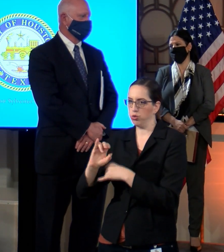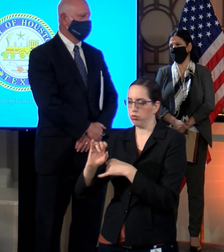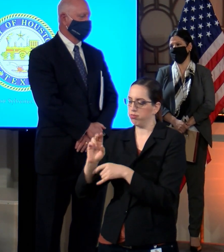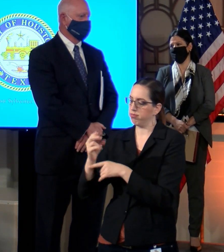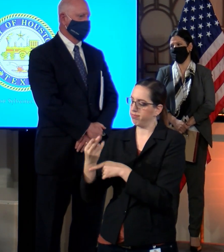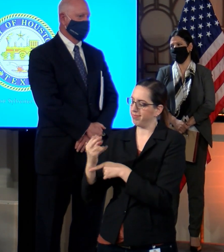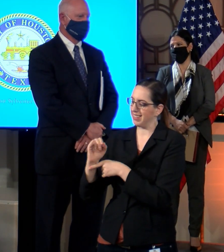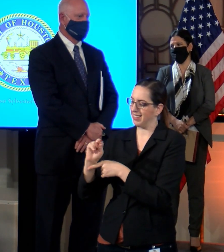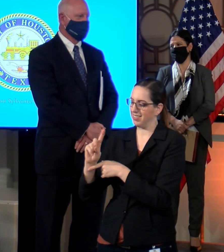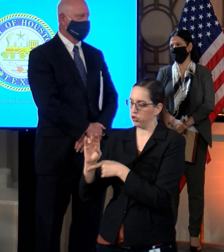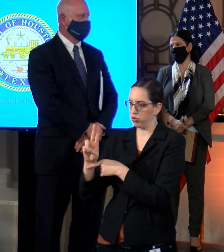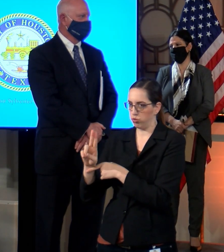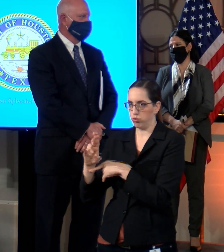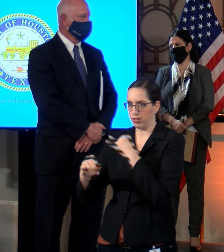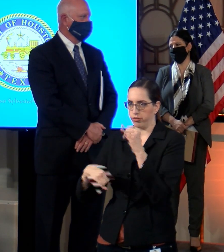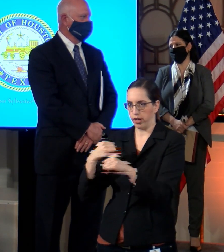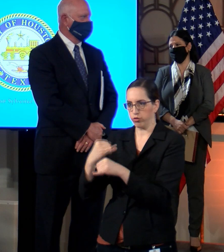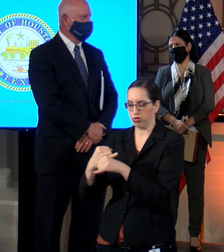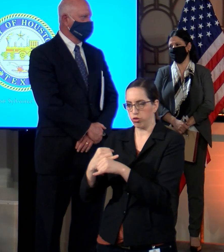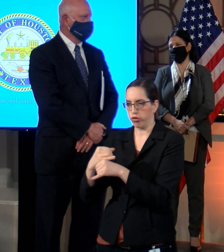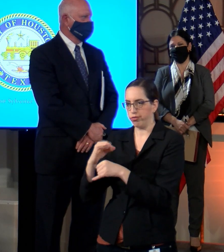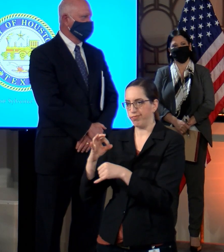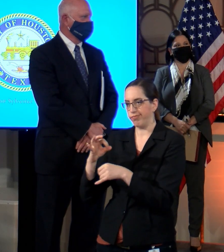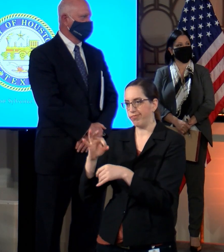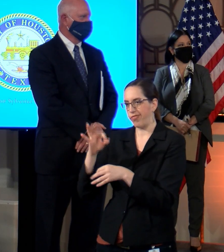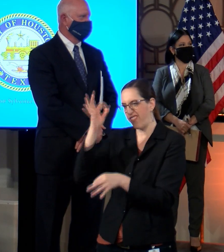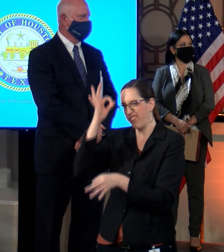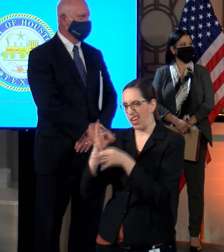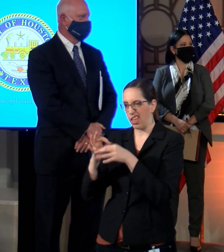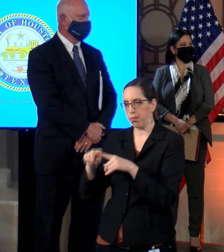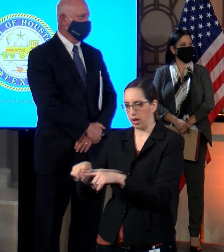nonprofit based in Houston. Why don't you come and stand right in?